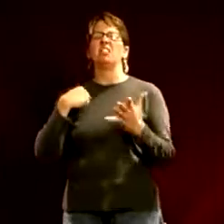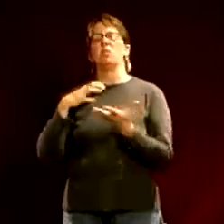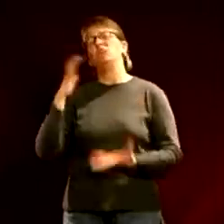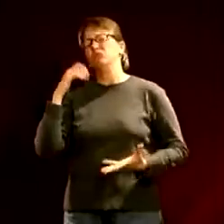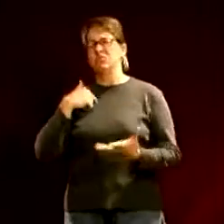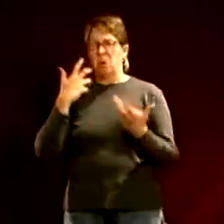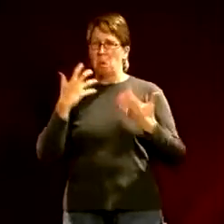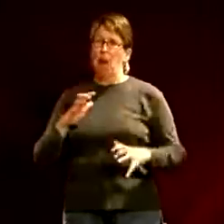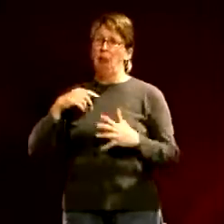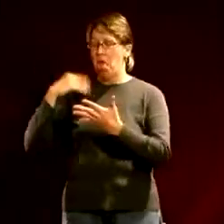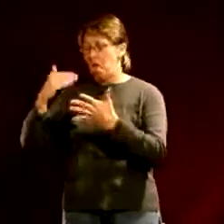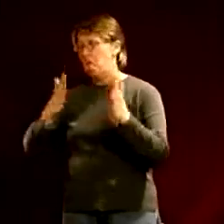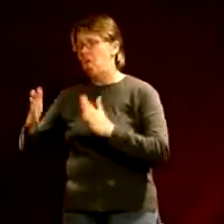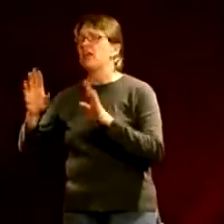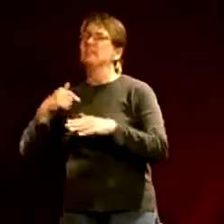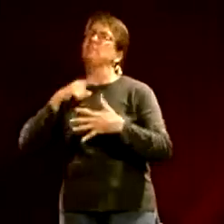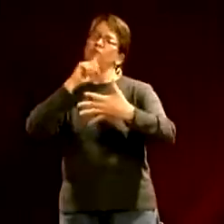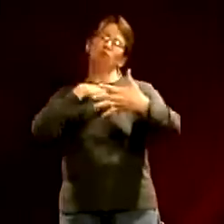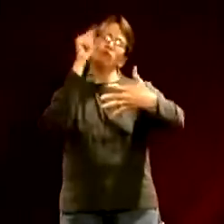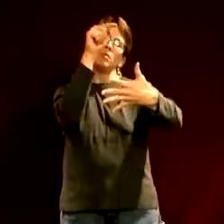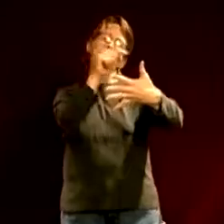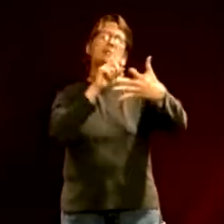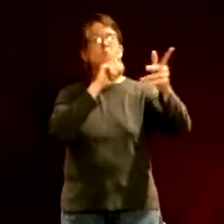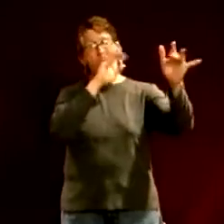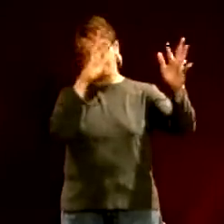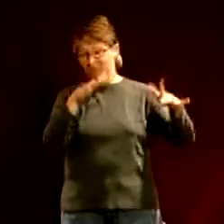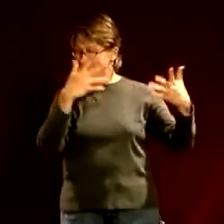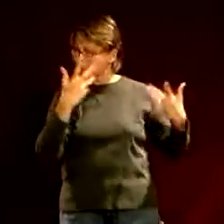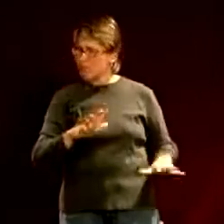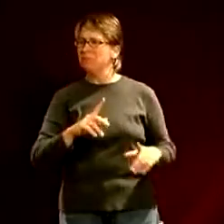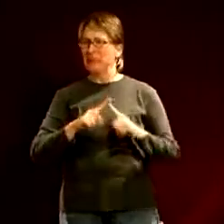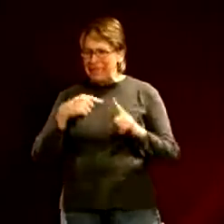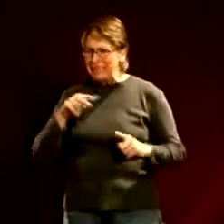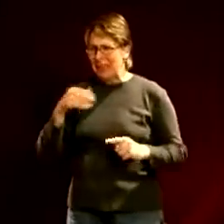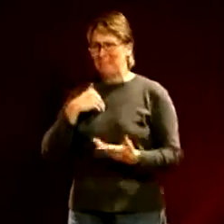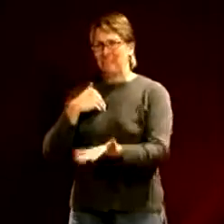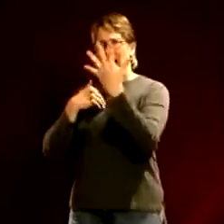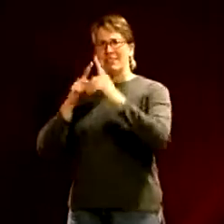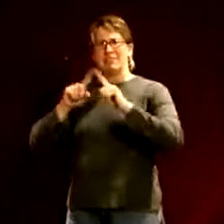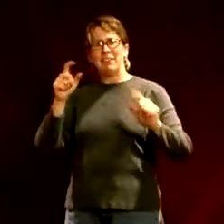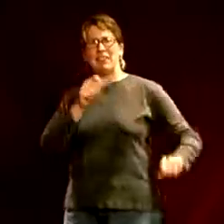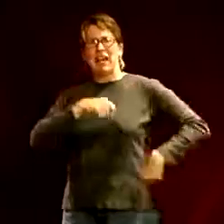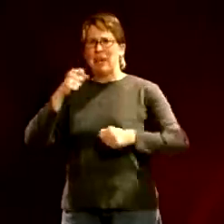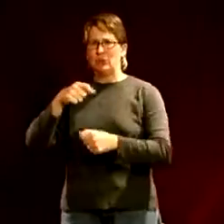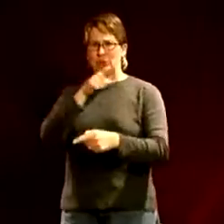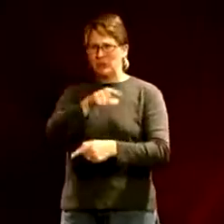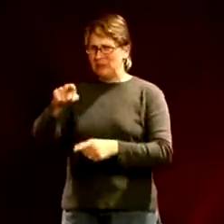I'd like to talk to you a little bit about the fact that what would happen if you decided you wanted to go on a canoe trip and you went to the